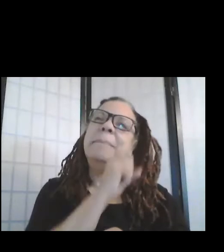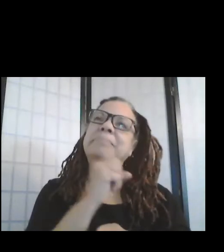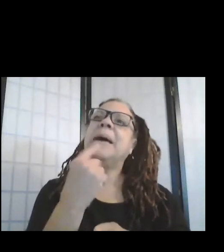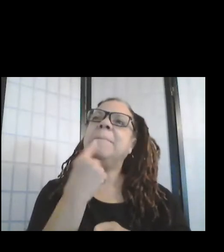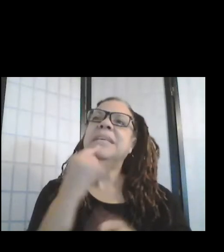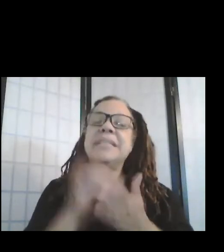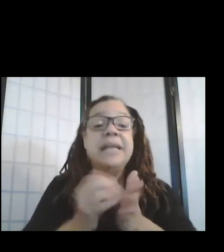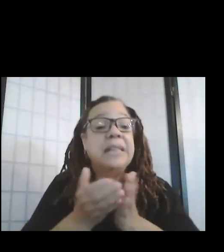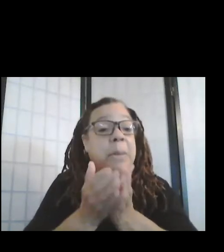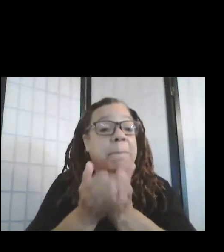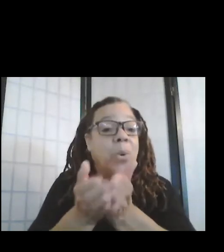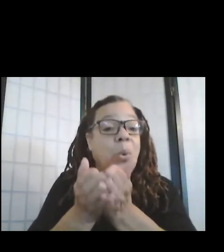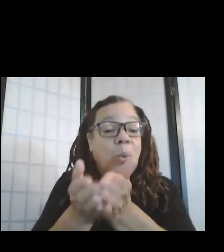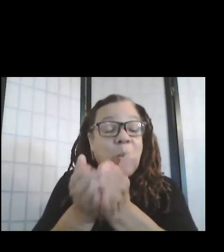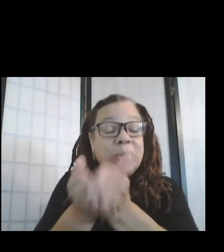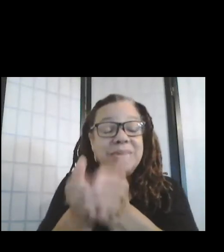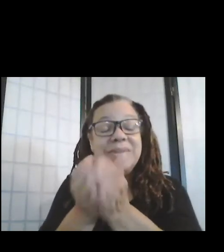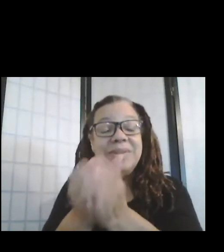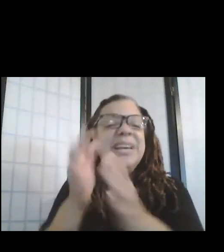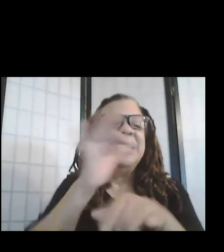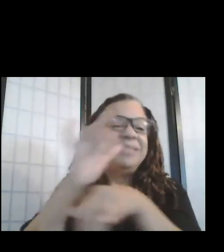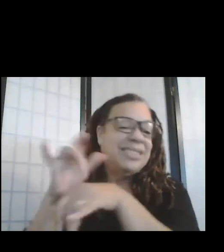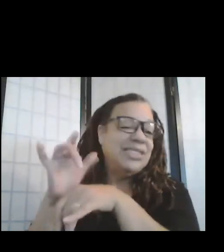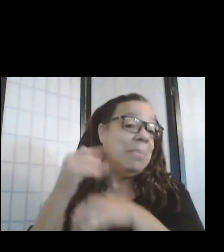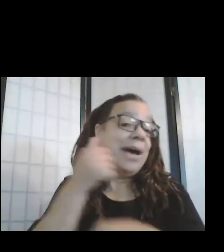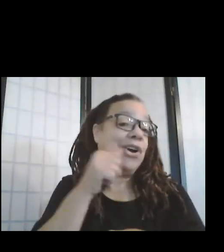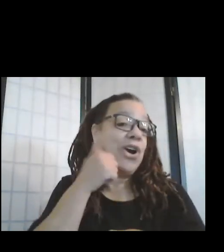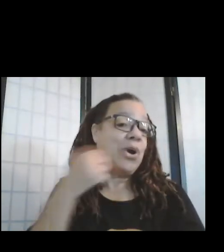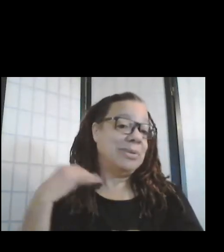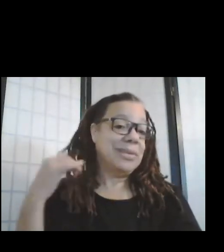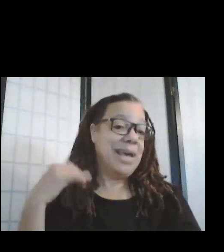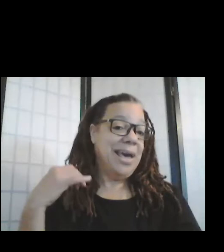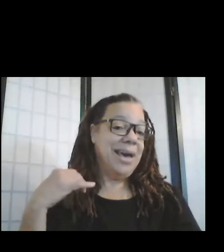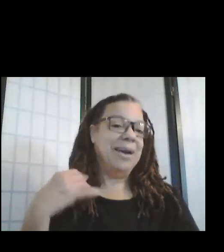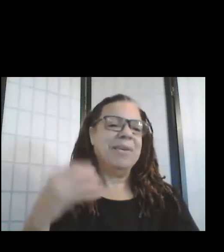bay, fluttering my girl's hair, moonlight on the water.